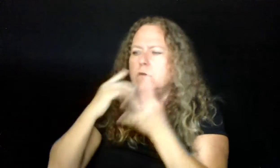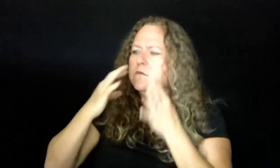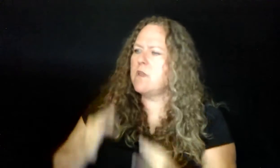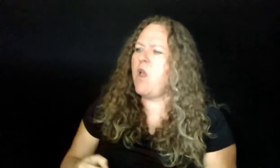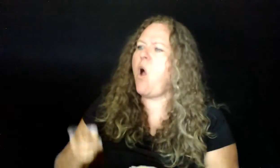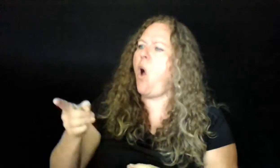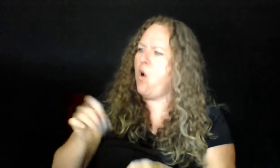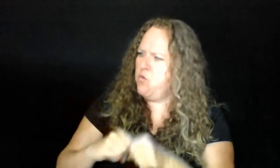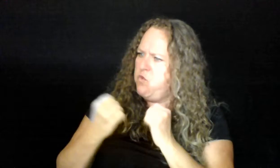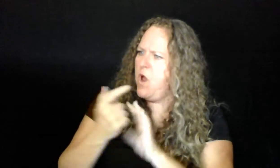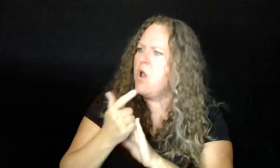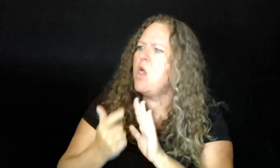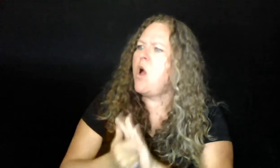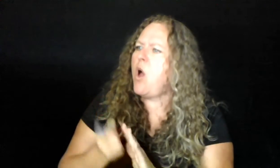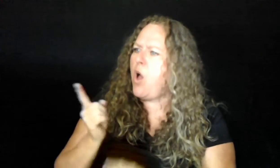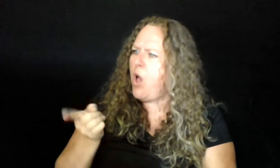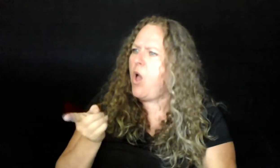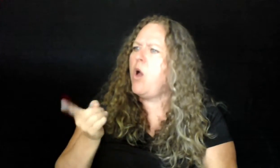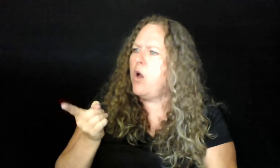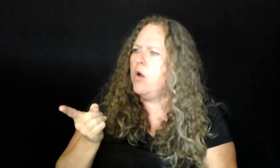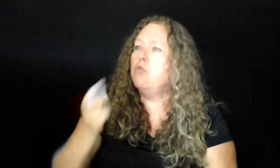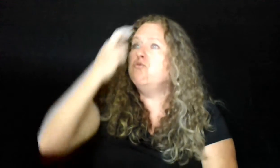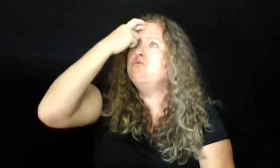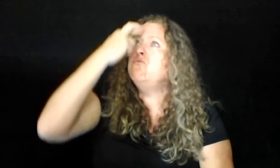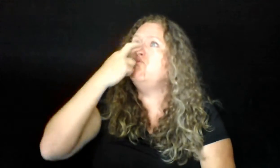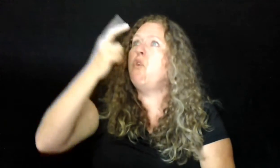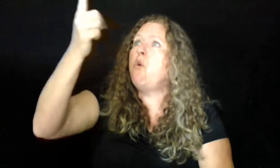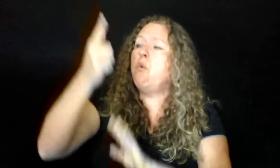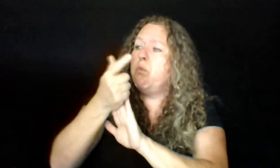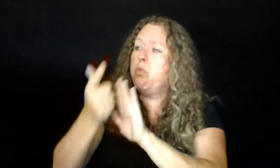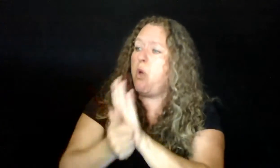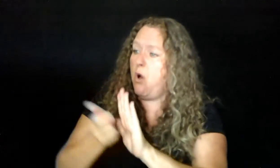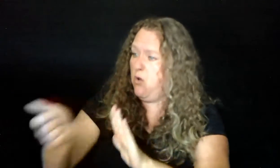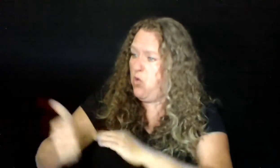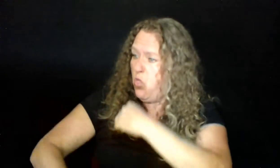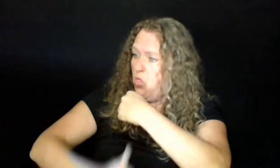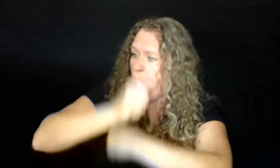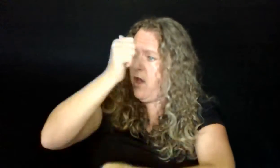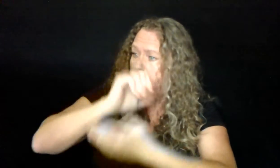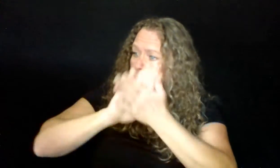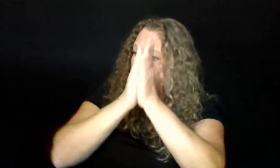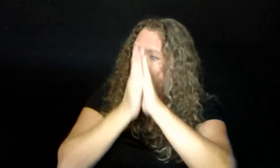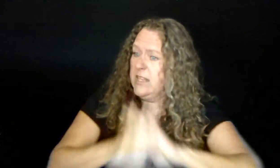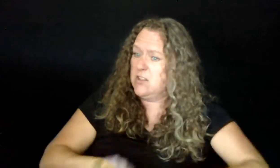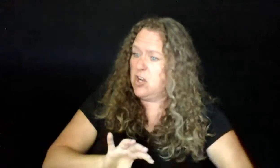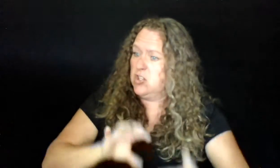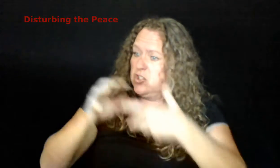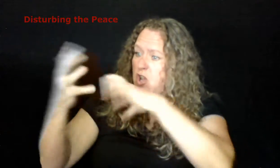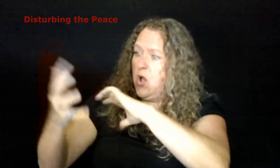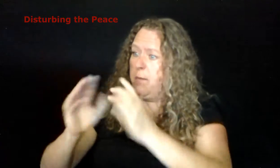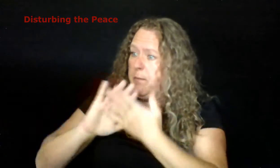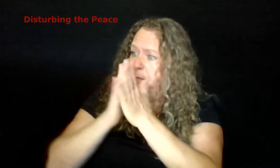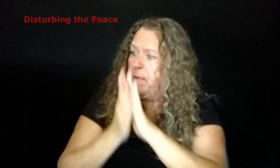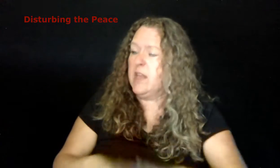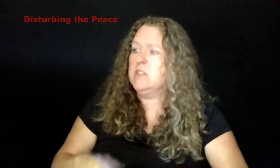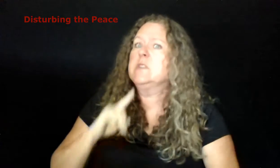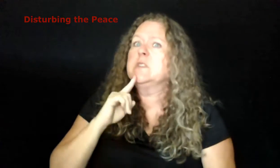of laws. First off, in Rome, under the Roman laws, threatening peace, disturbing the peace, was a very serious crime. Right? We have disturbing the